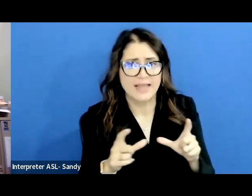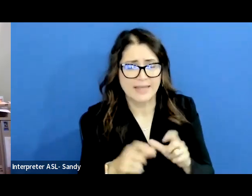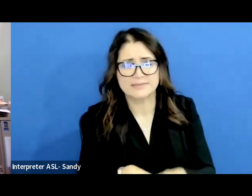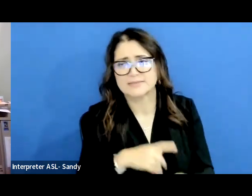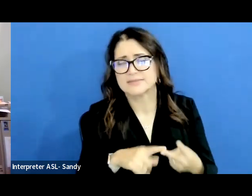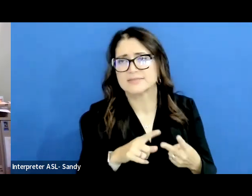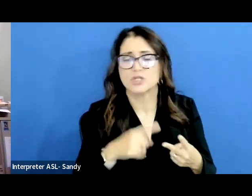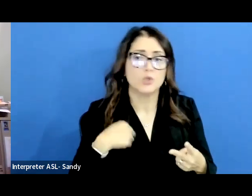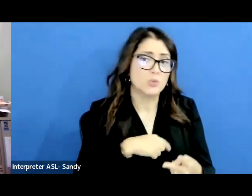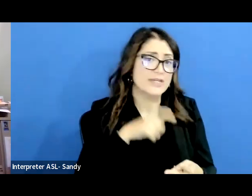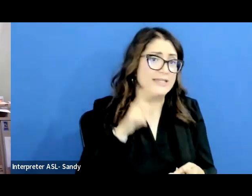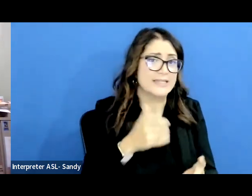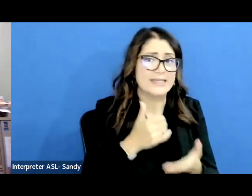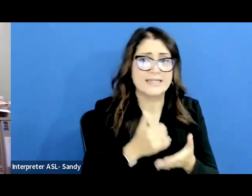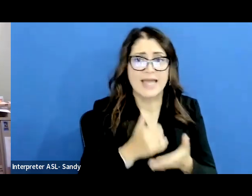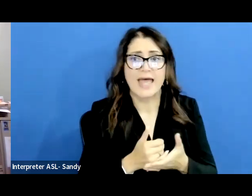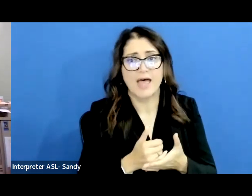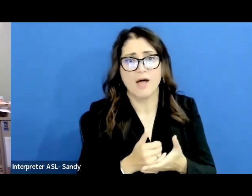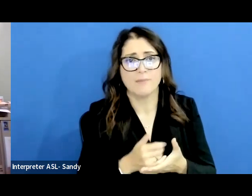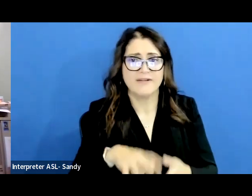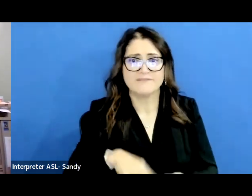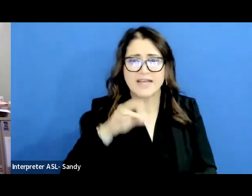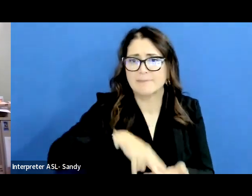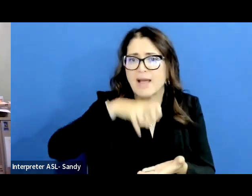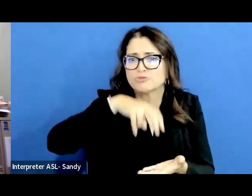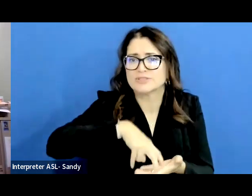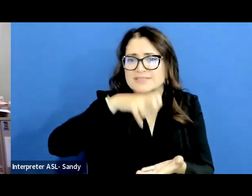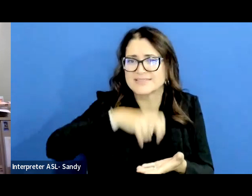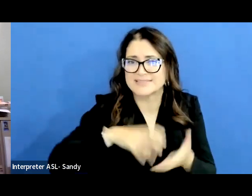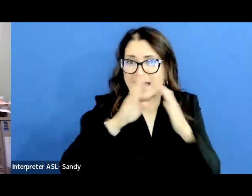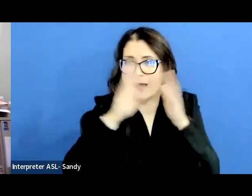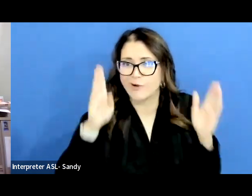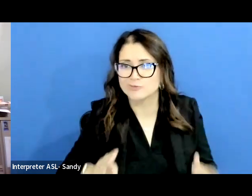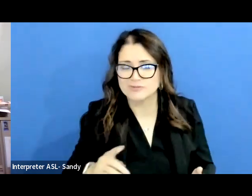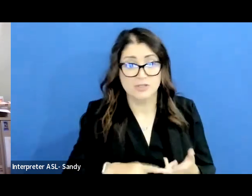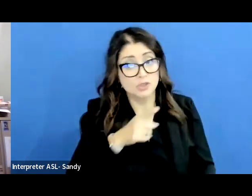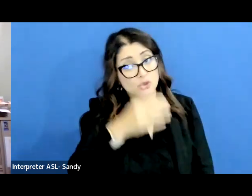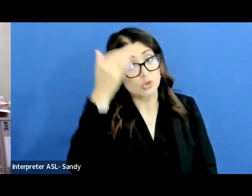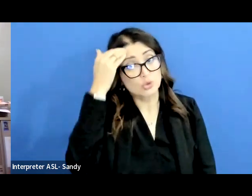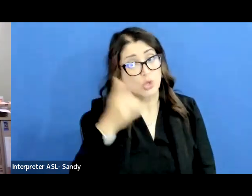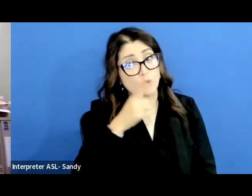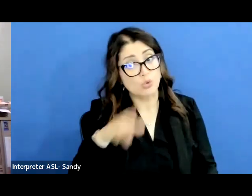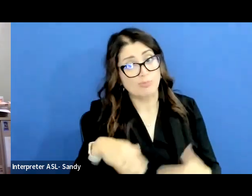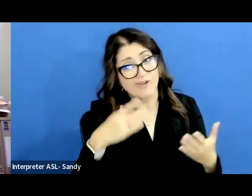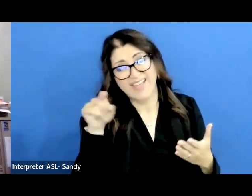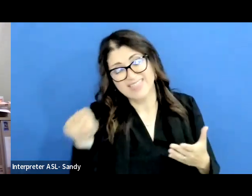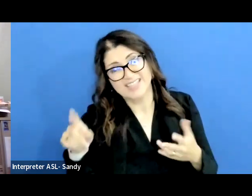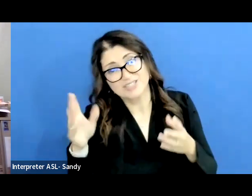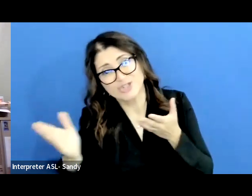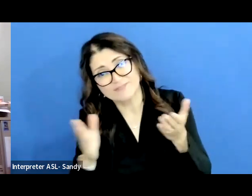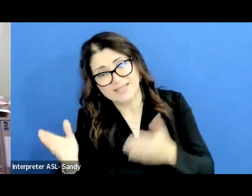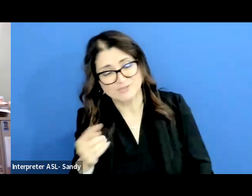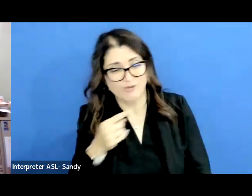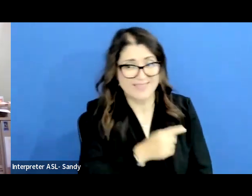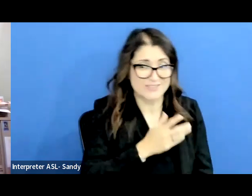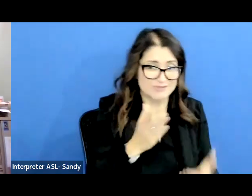need help finding a bouncy house. Do you know who provides this kind of service? And because this guy